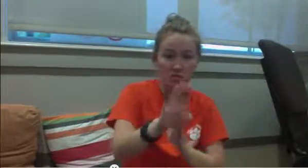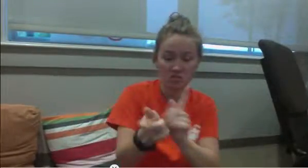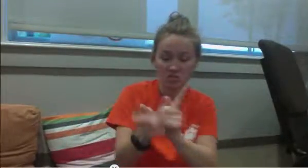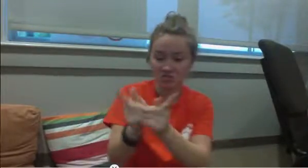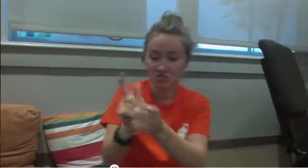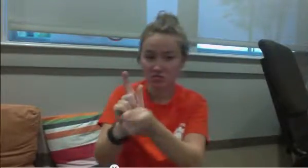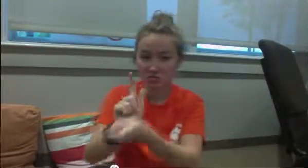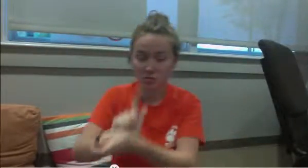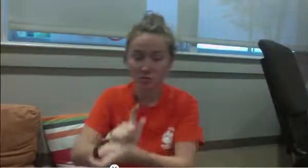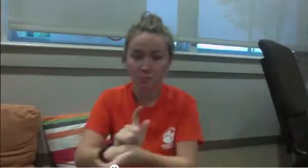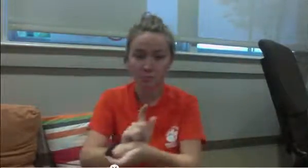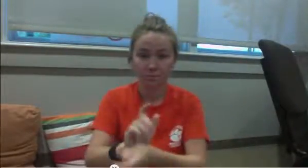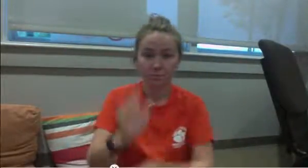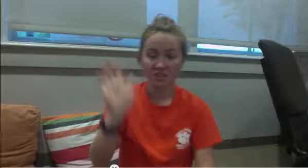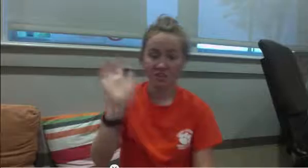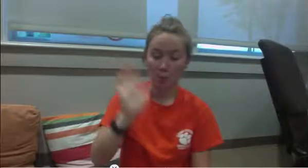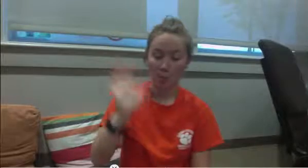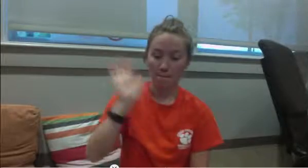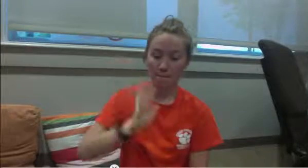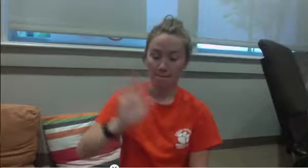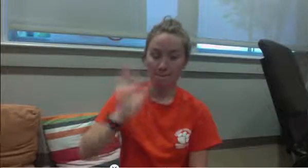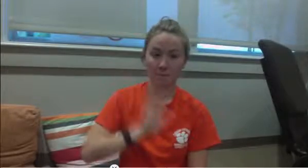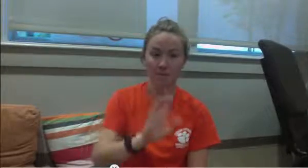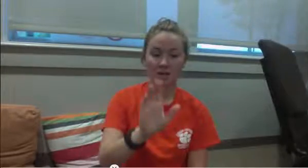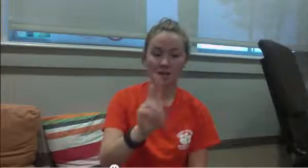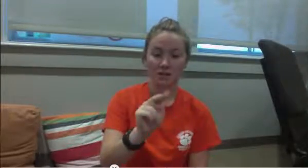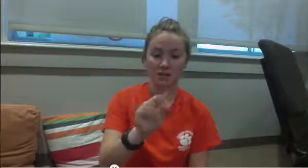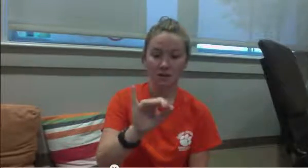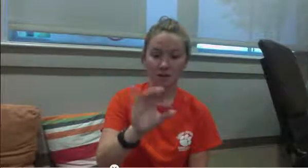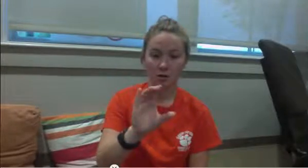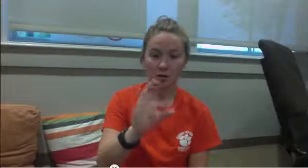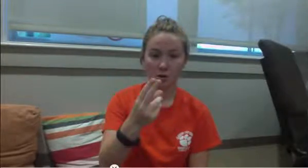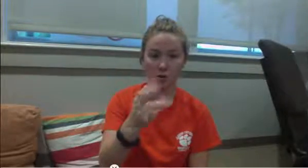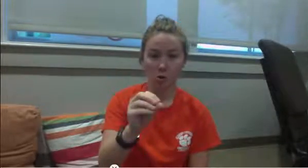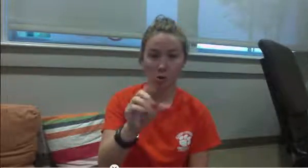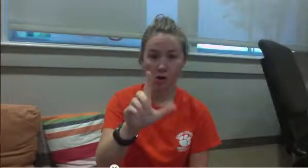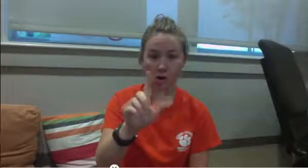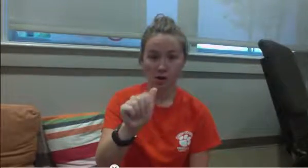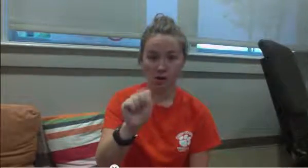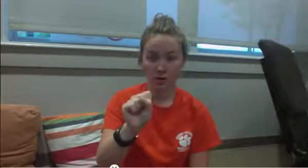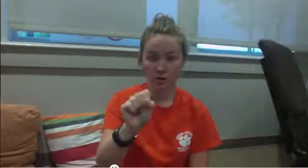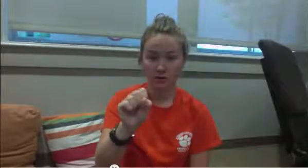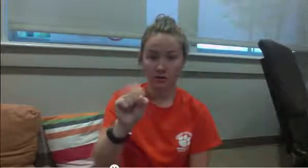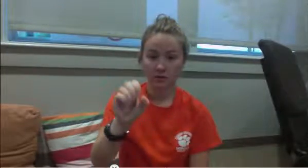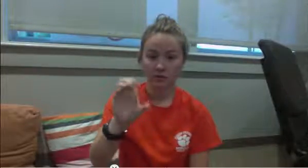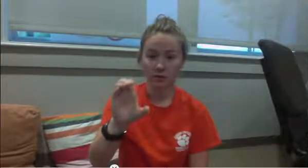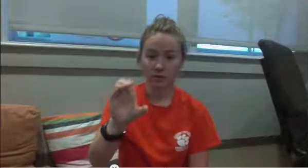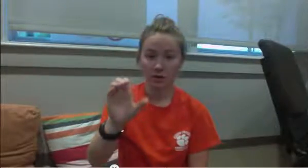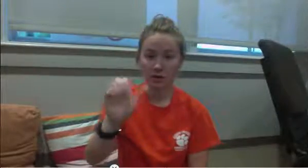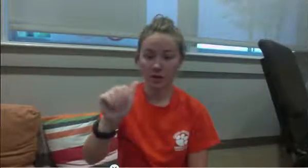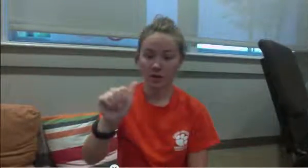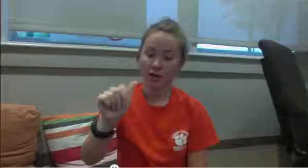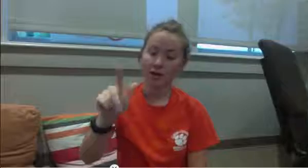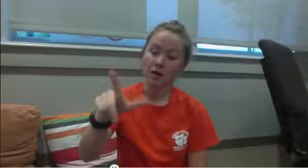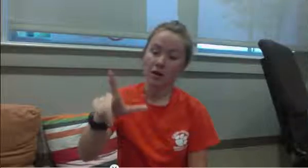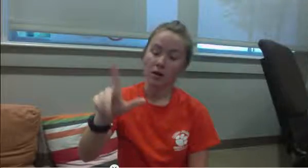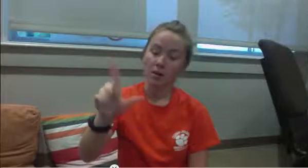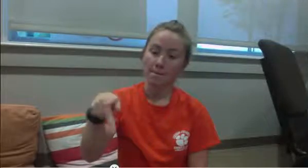But as technology developed and things started to be more